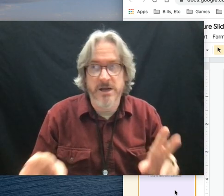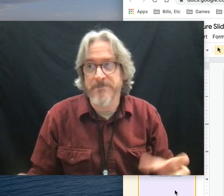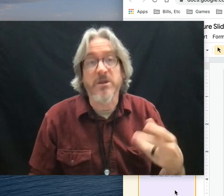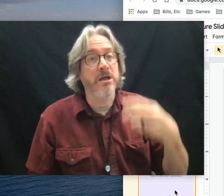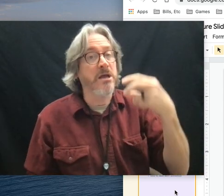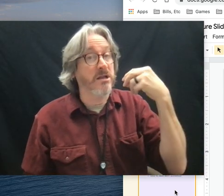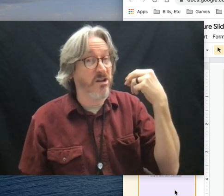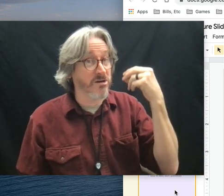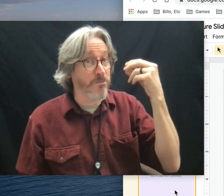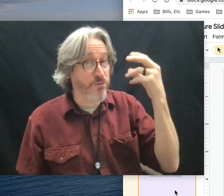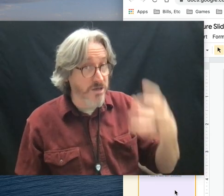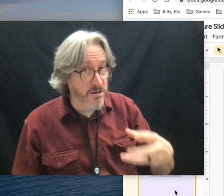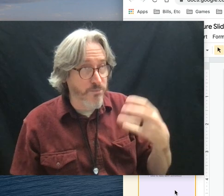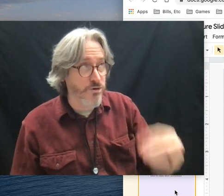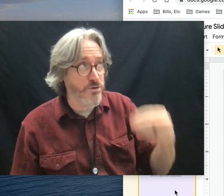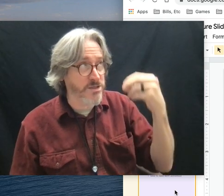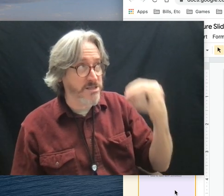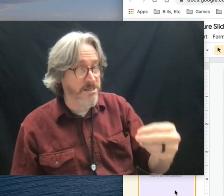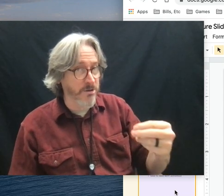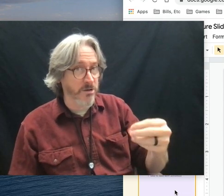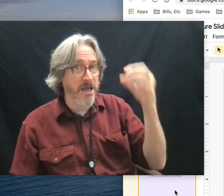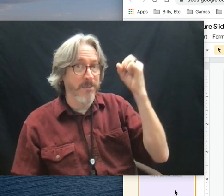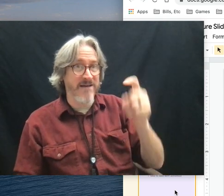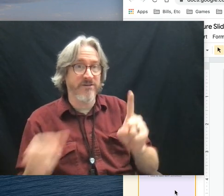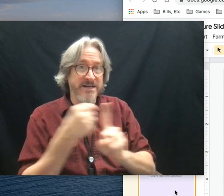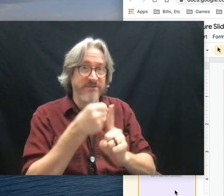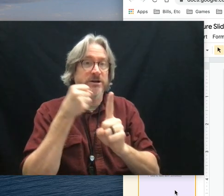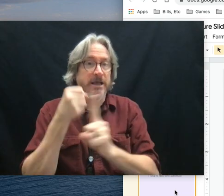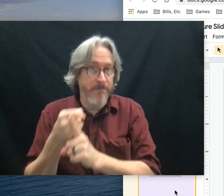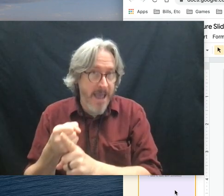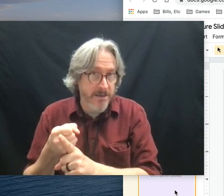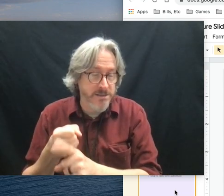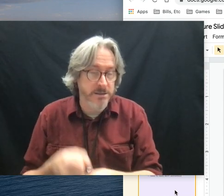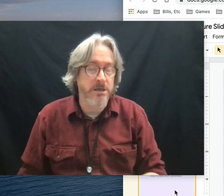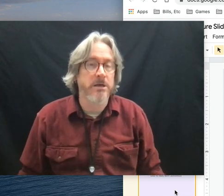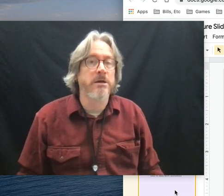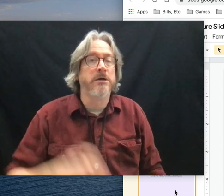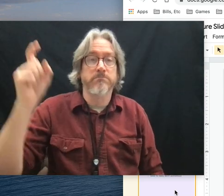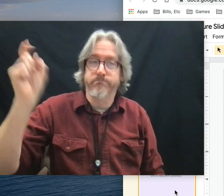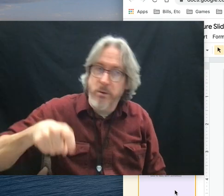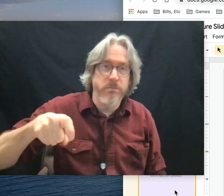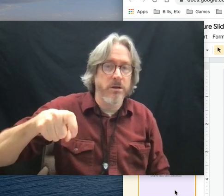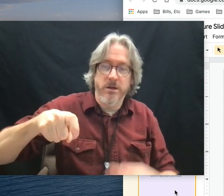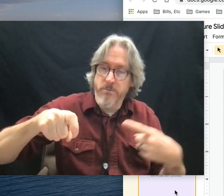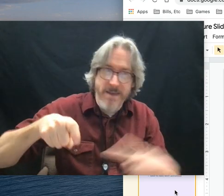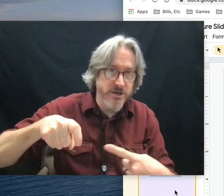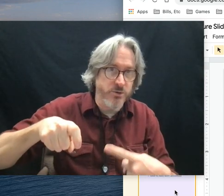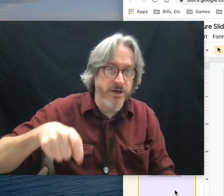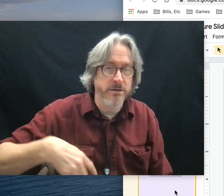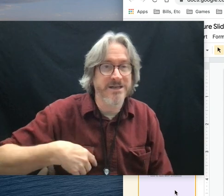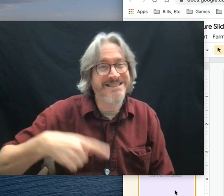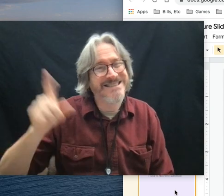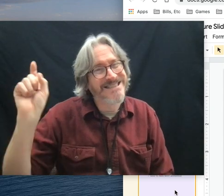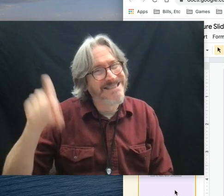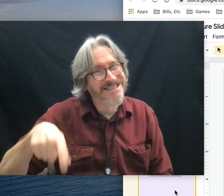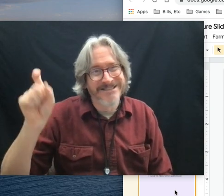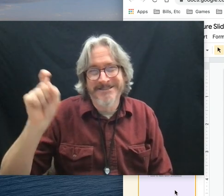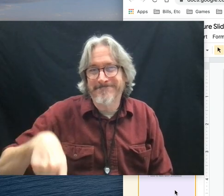signs that are produced similarly, but have very different impacts. Boom, mandatory.